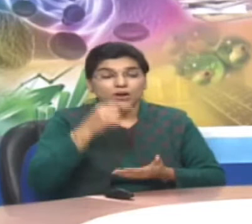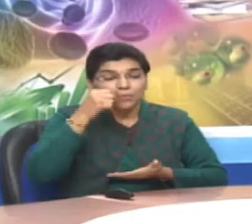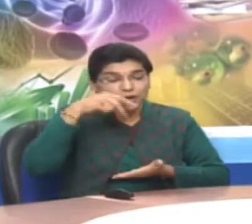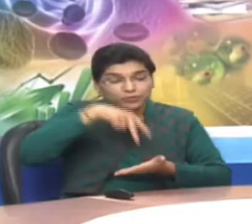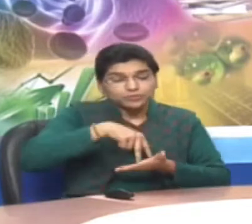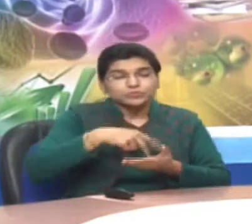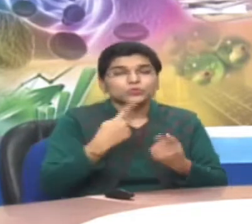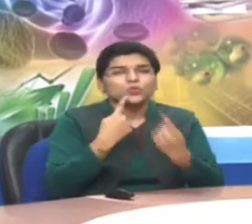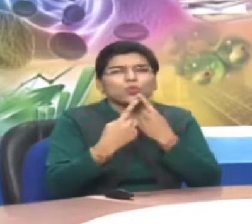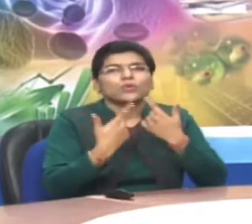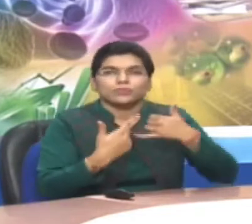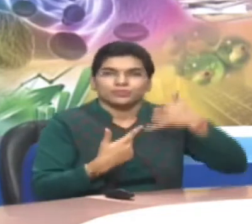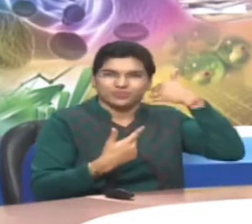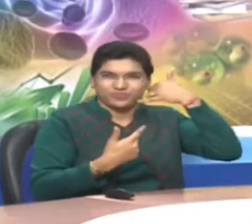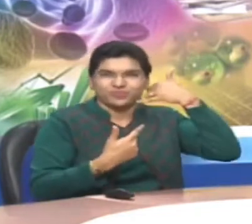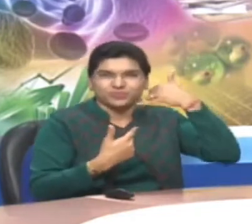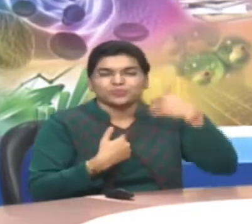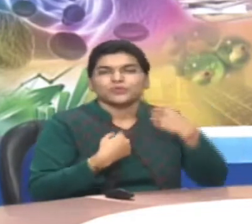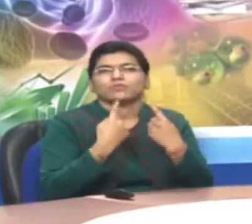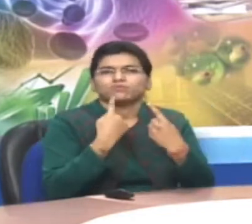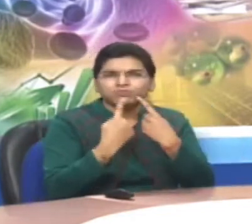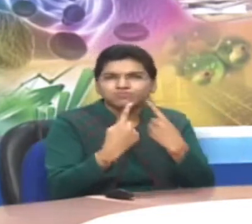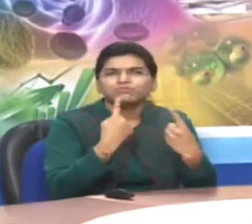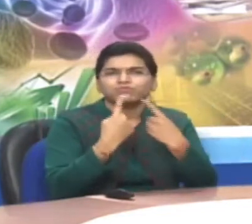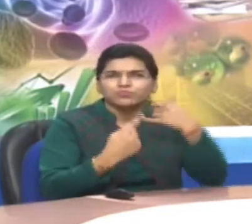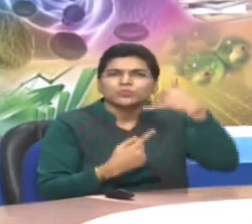Gerard is standing by the table, phoning.